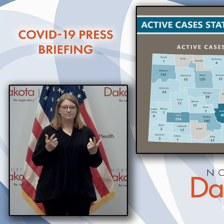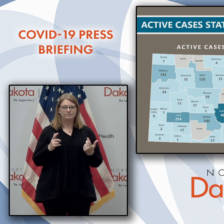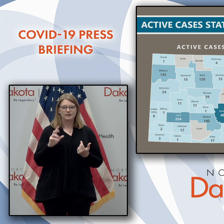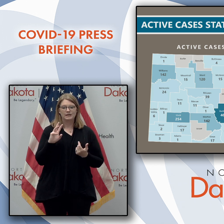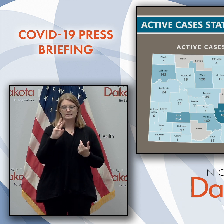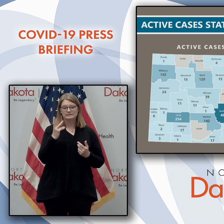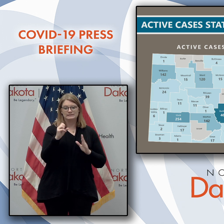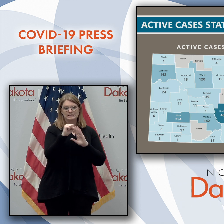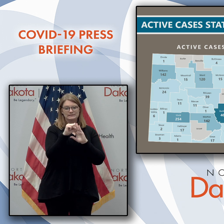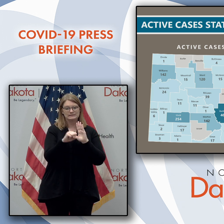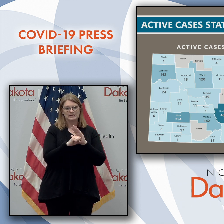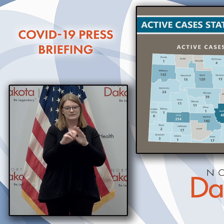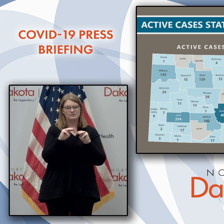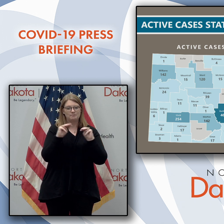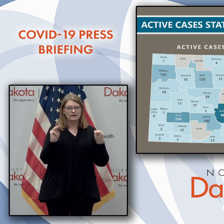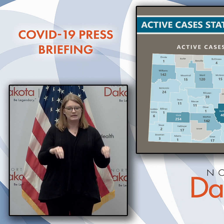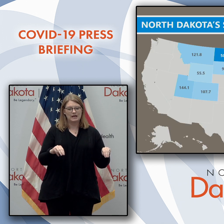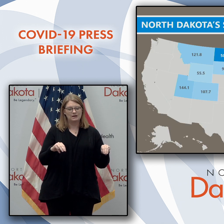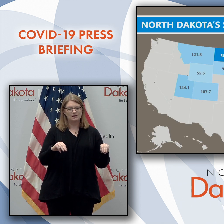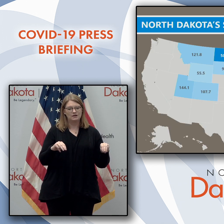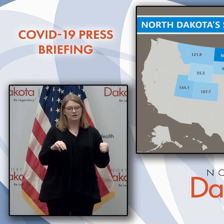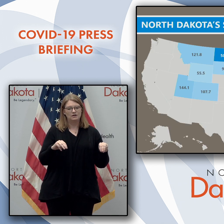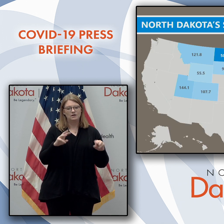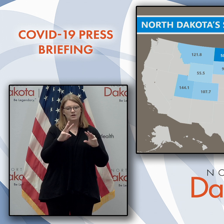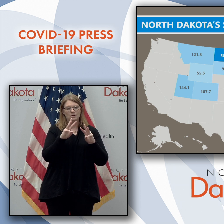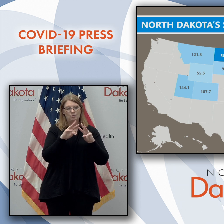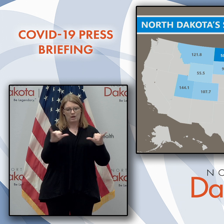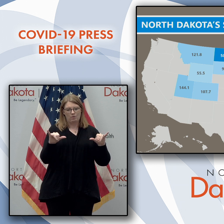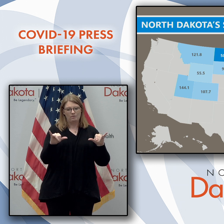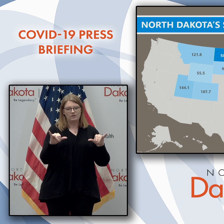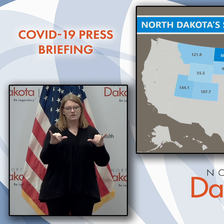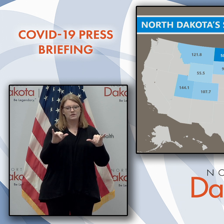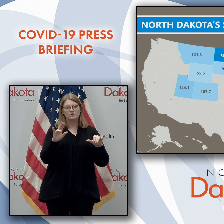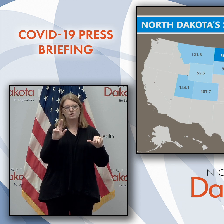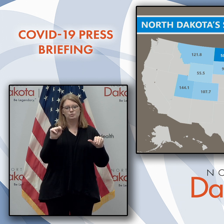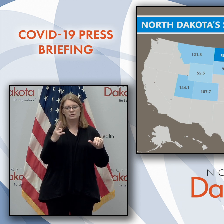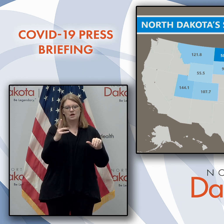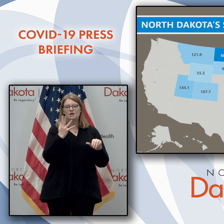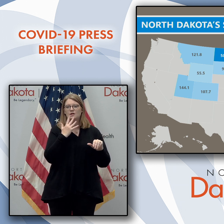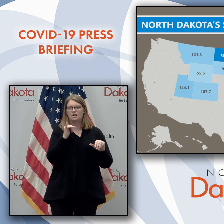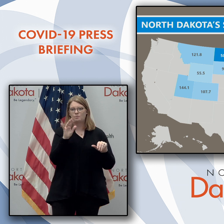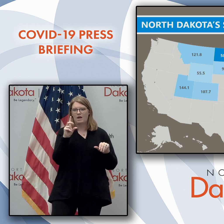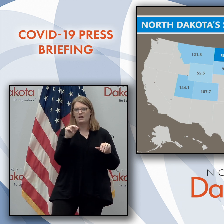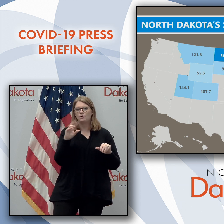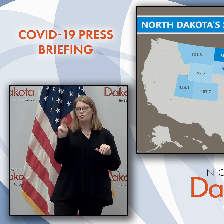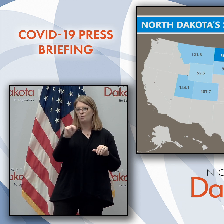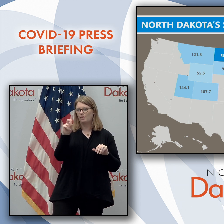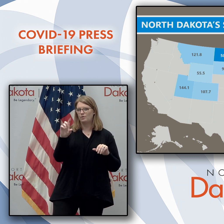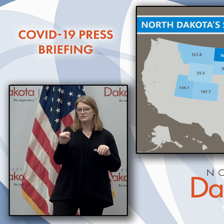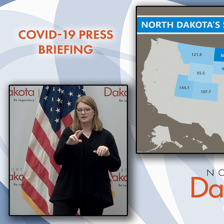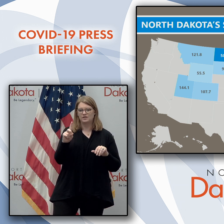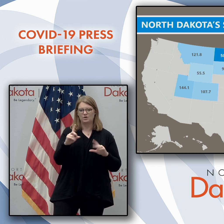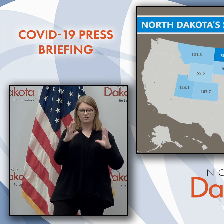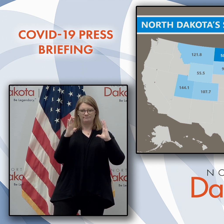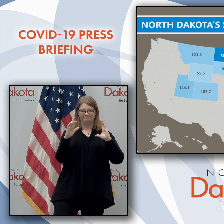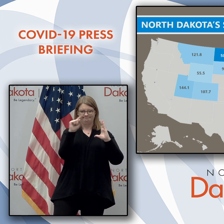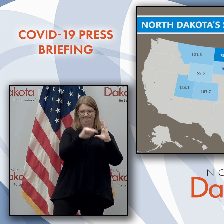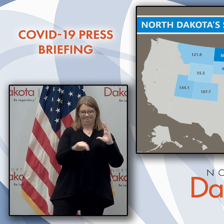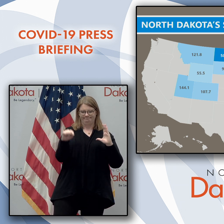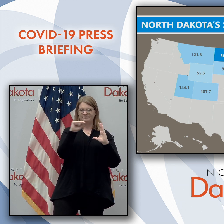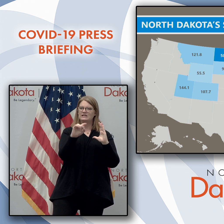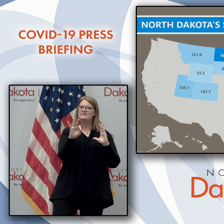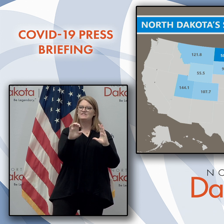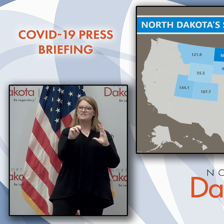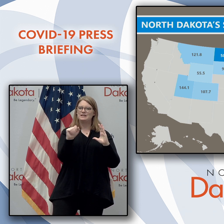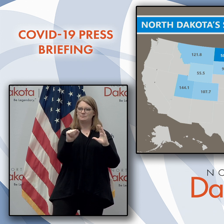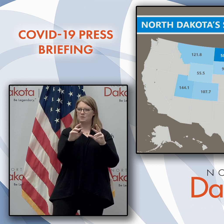6 states, Montana and Wyoming, Utah, Colorado, and North and South Dakota that are part of what's called FEMA Region